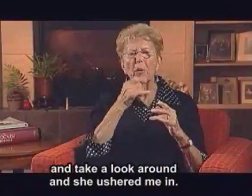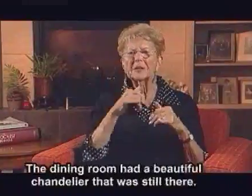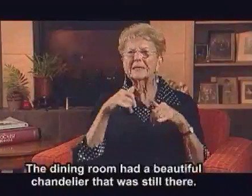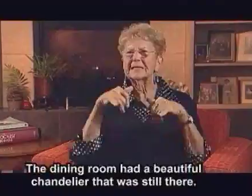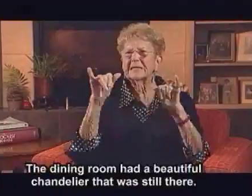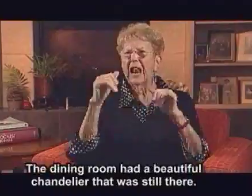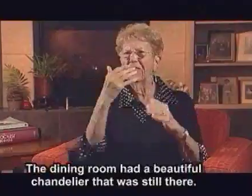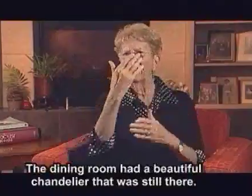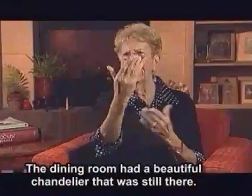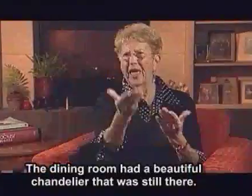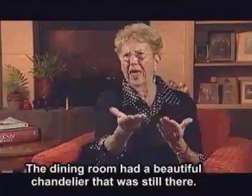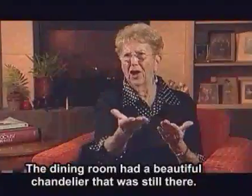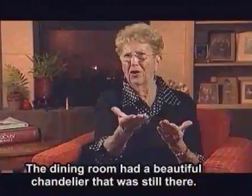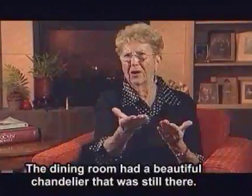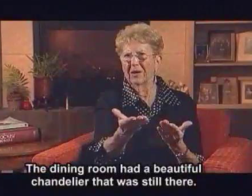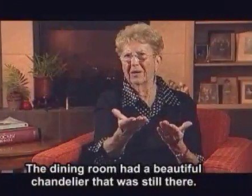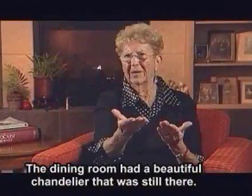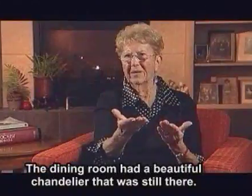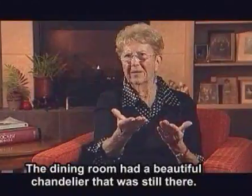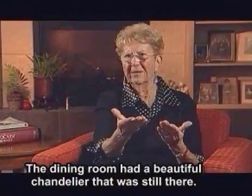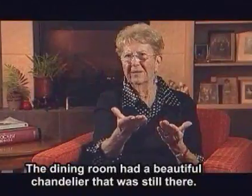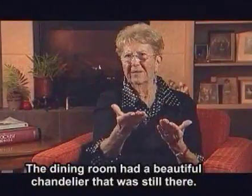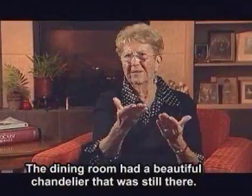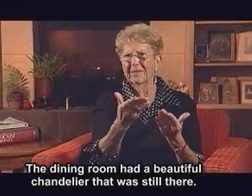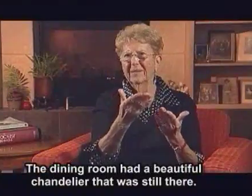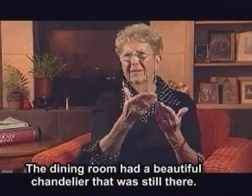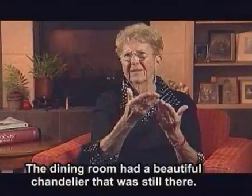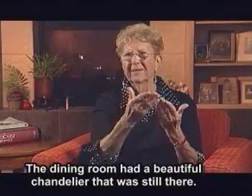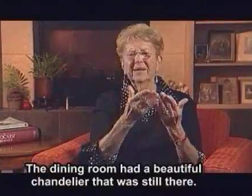The dining room had a beautiful chandelier that was still there.